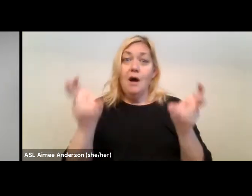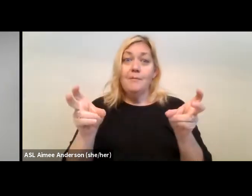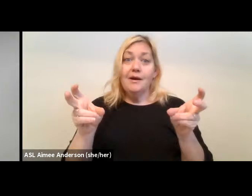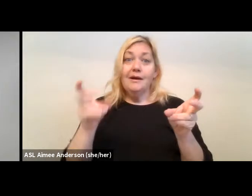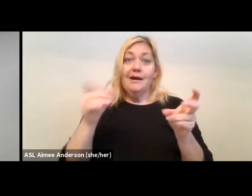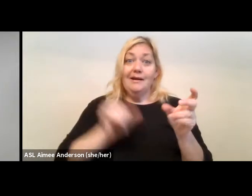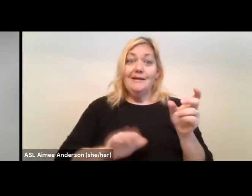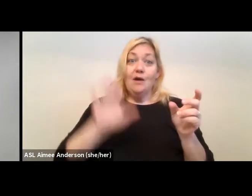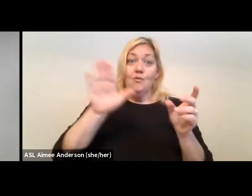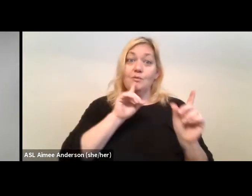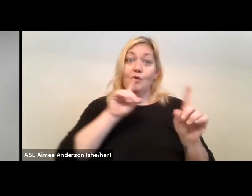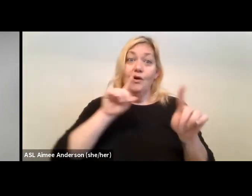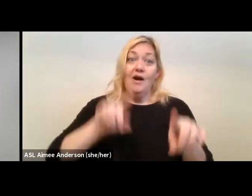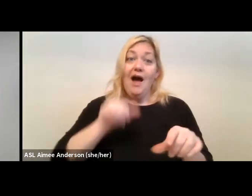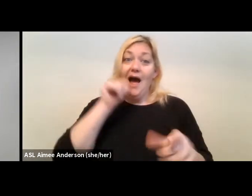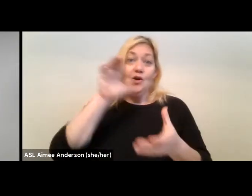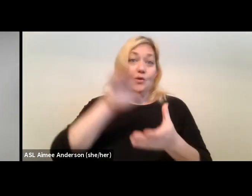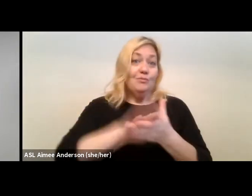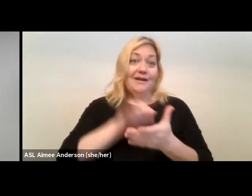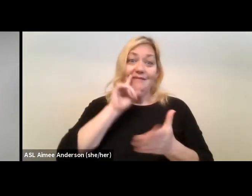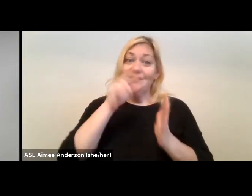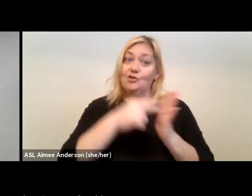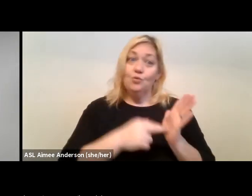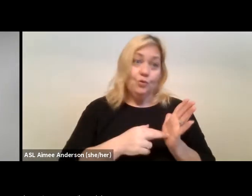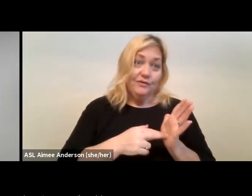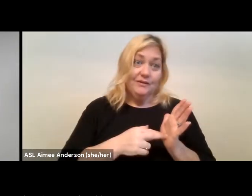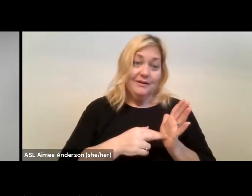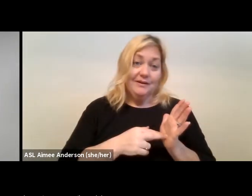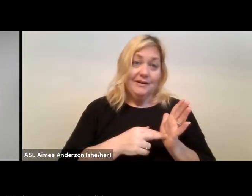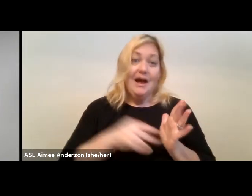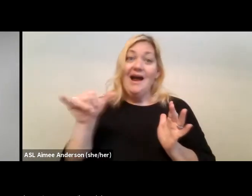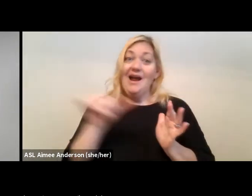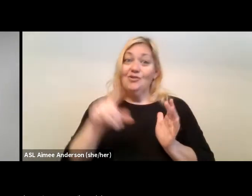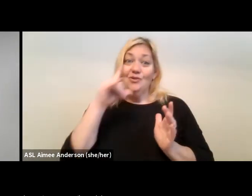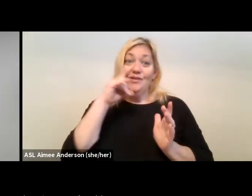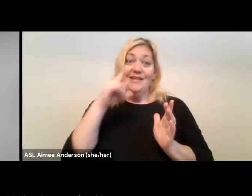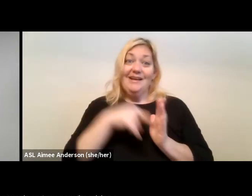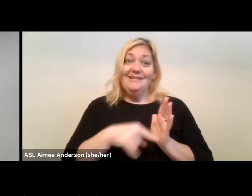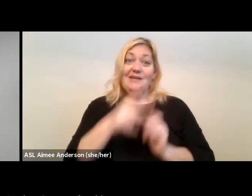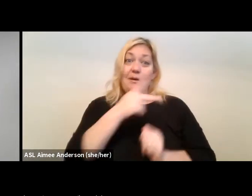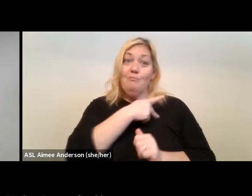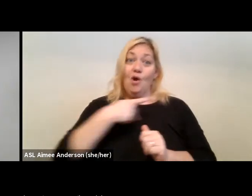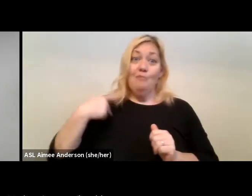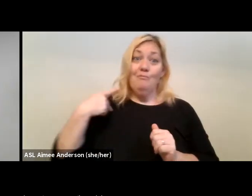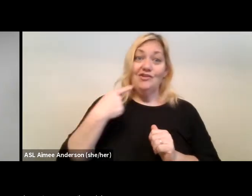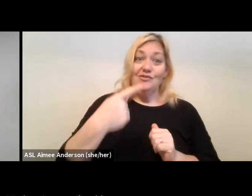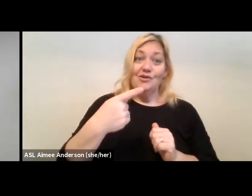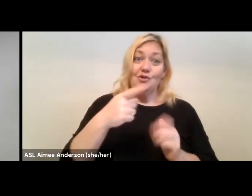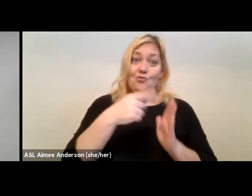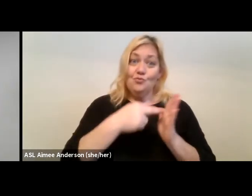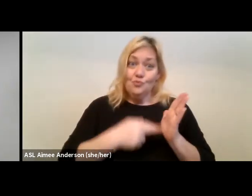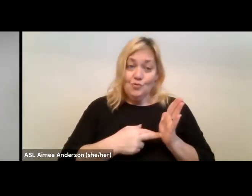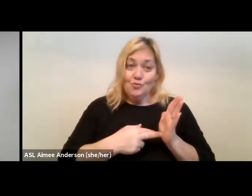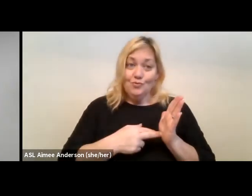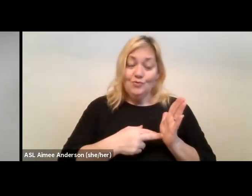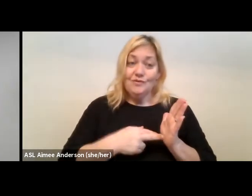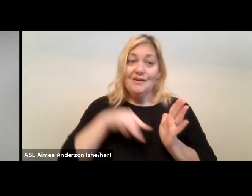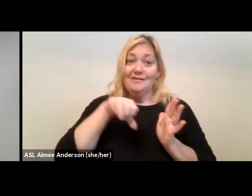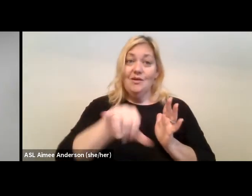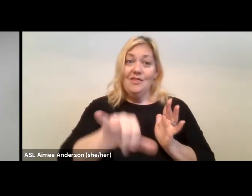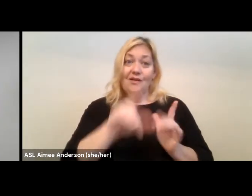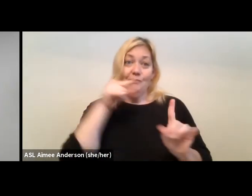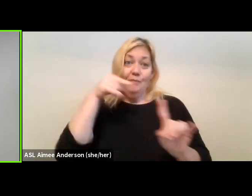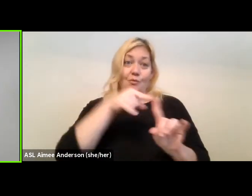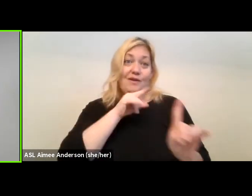I'm raising a point of order because I do not believe that's in the rules, and I also don't think it's within parliamentary procedure. So that is my point of